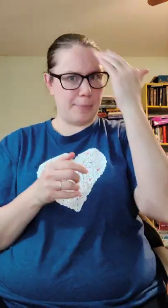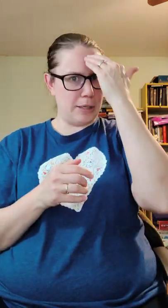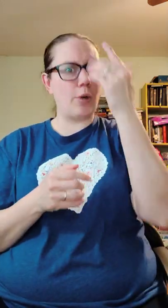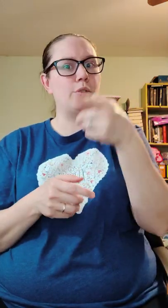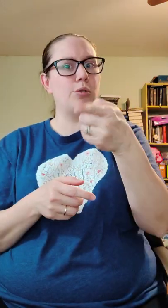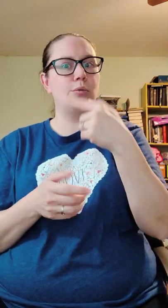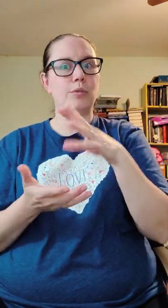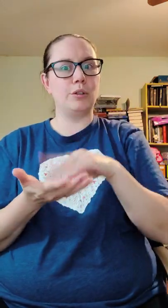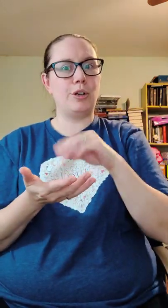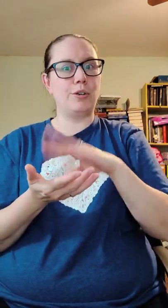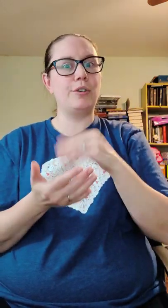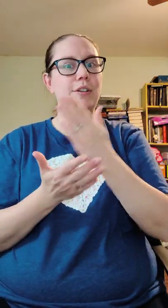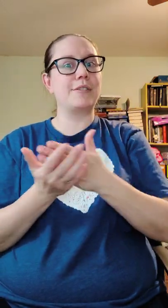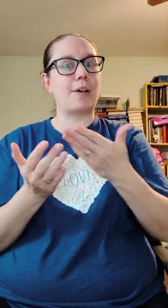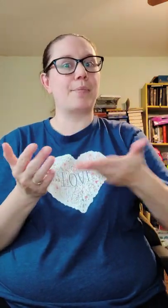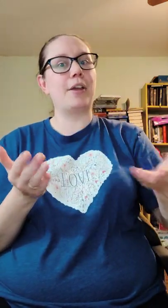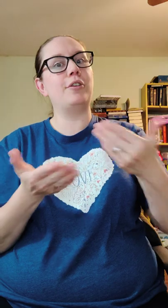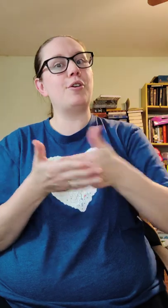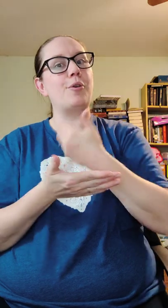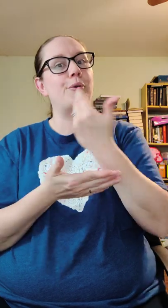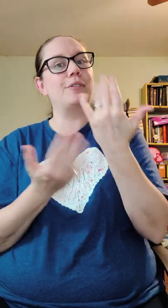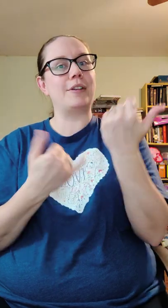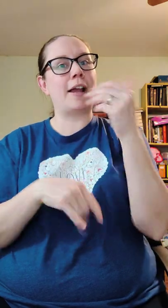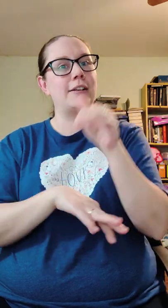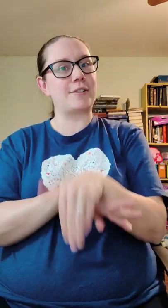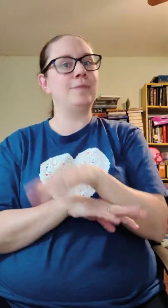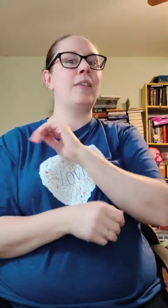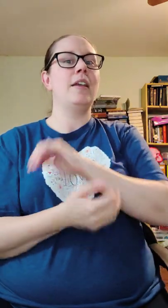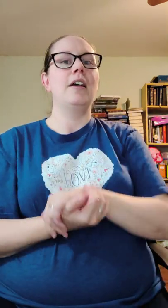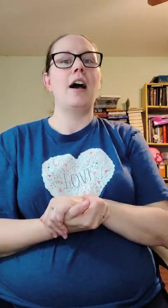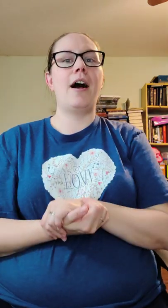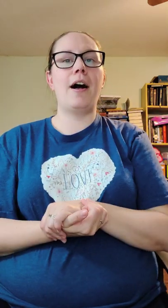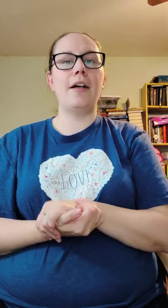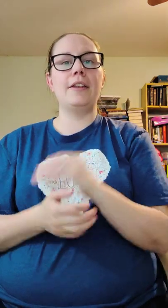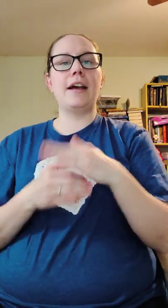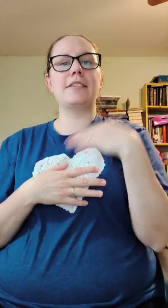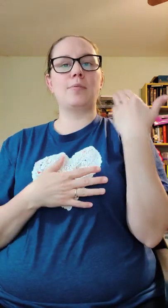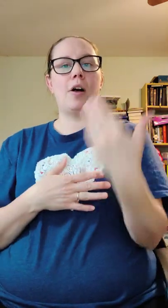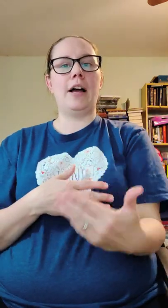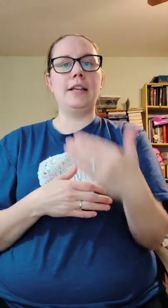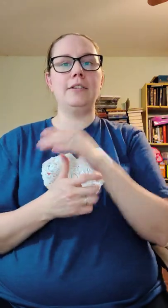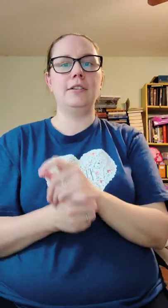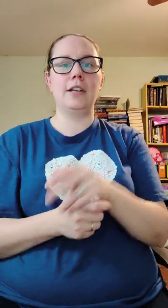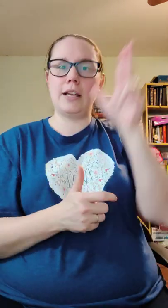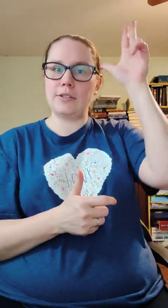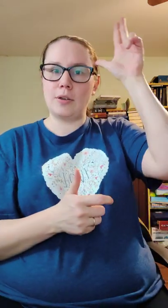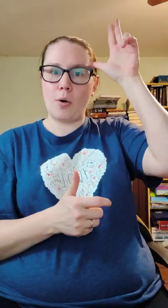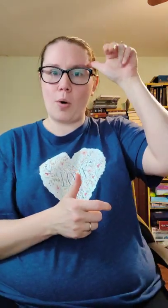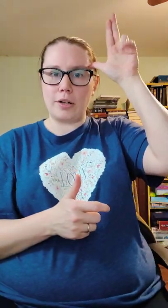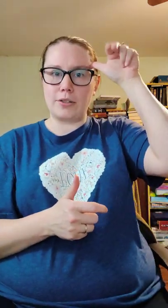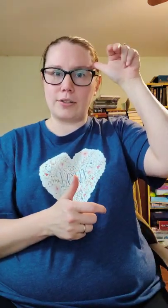let me know. You learned something new tonight. The next one is horse.